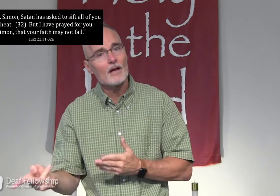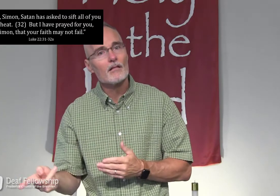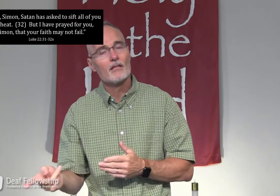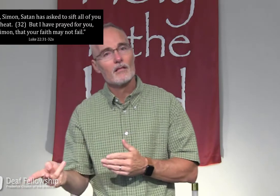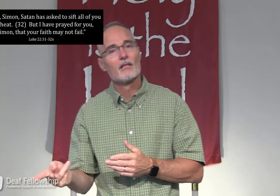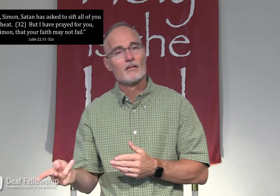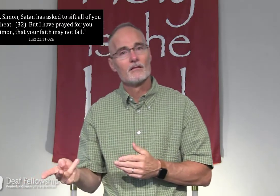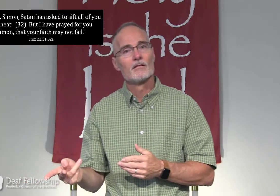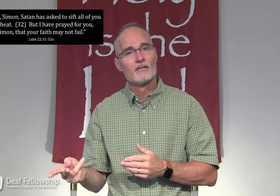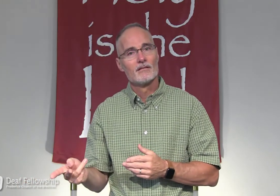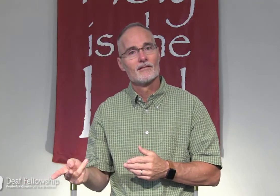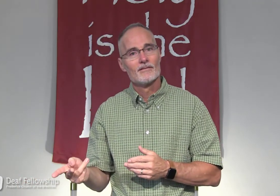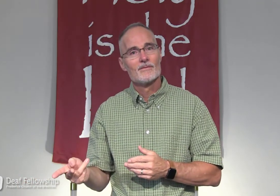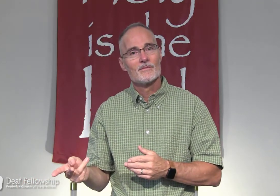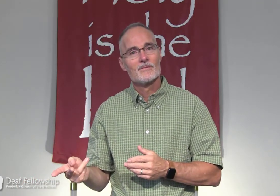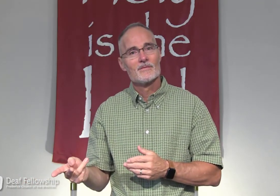not fail.